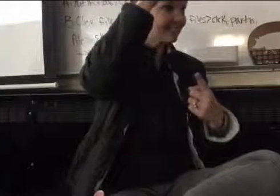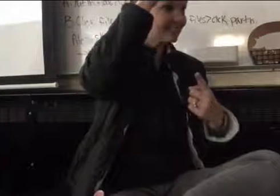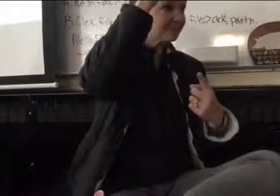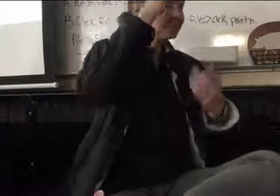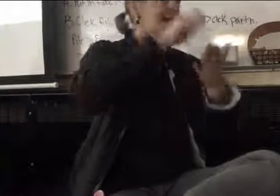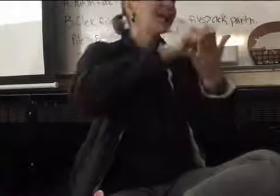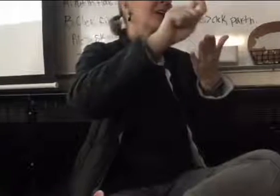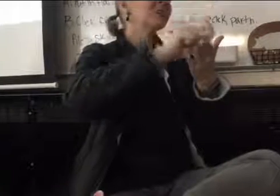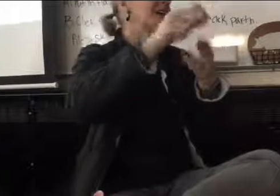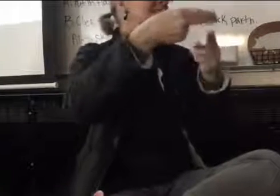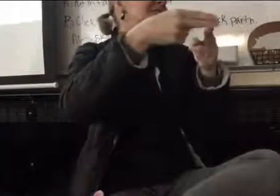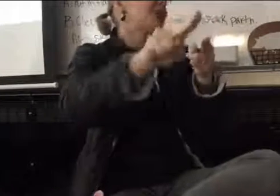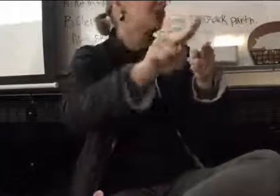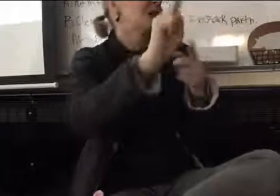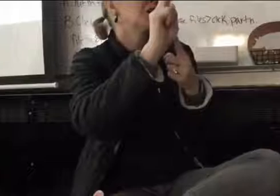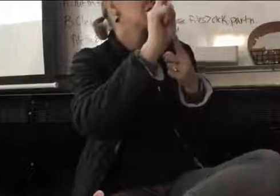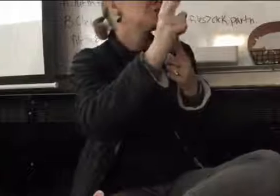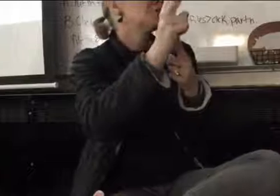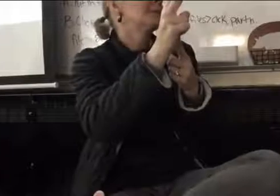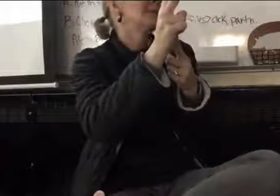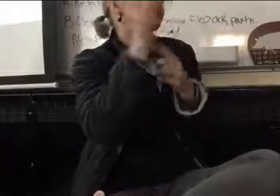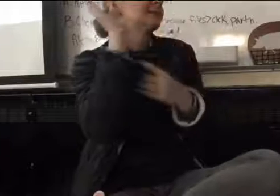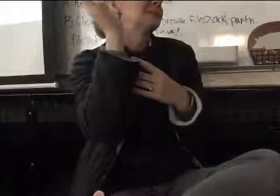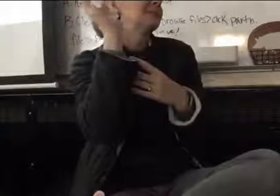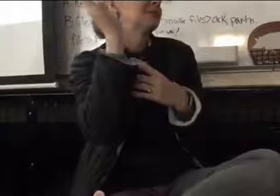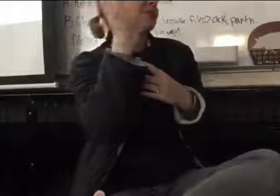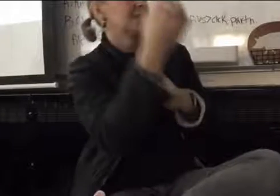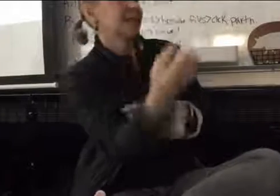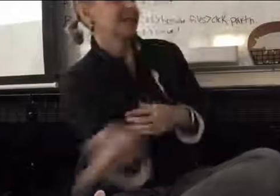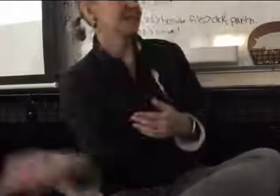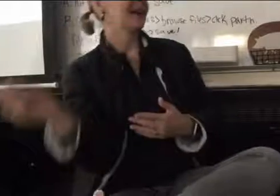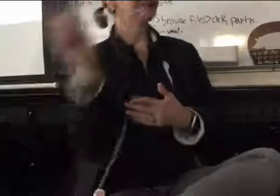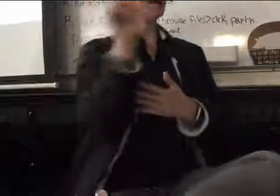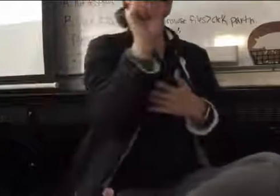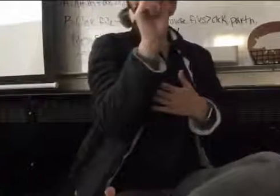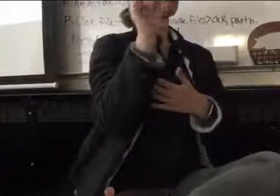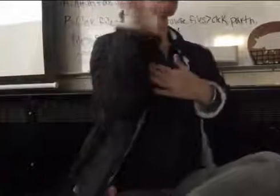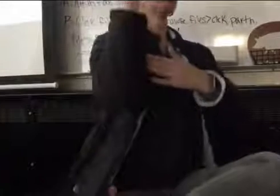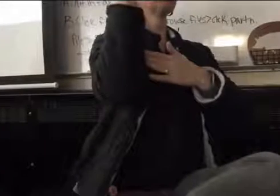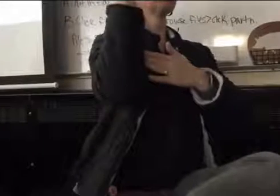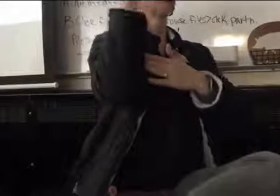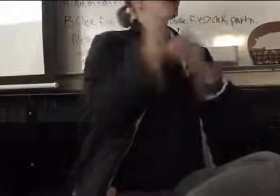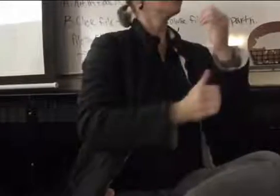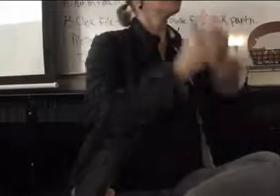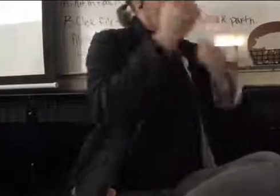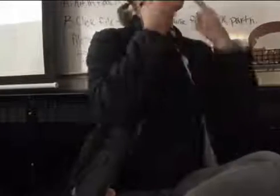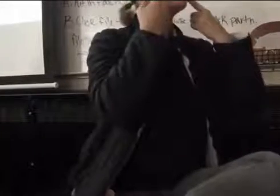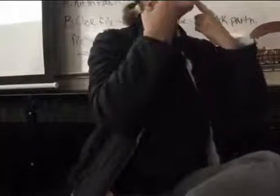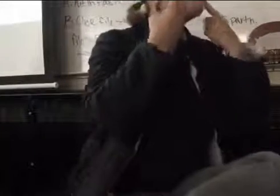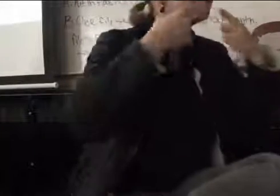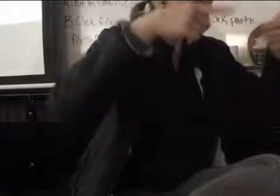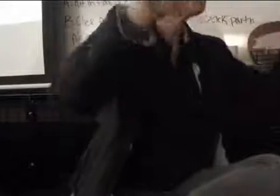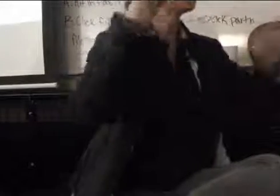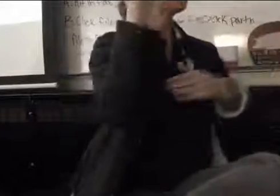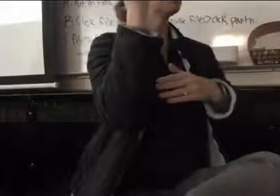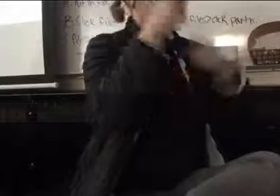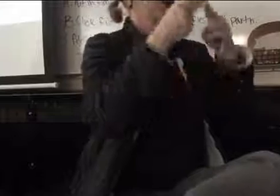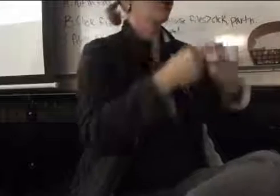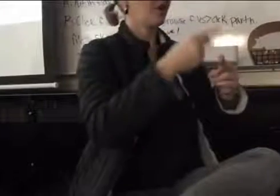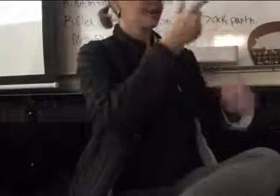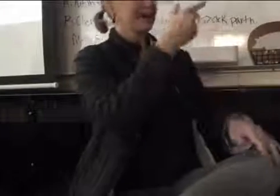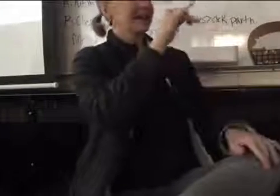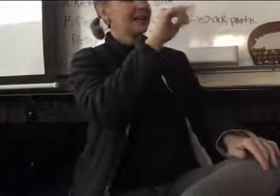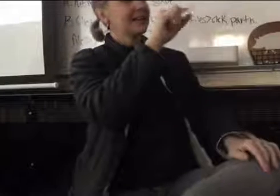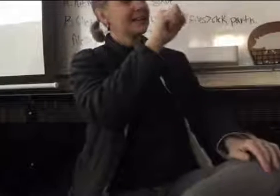Lincoln writes a short little 2.5-minute speech, gets up there, and delivers one of the most famous documents in American history called the